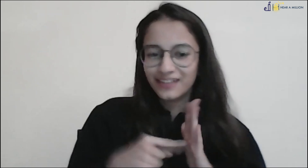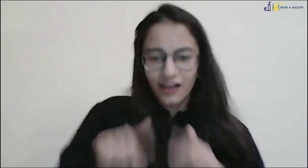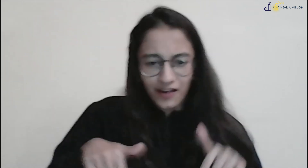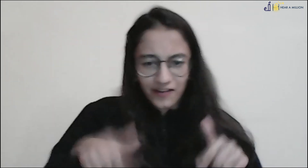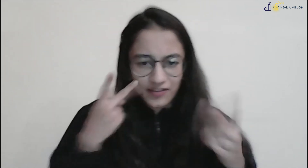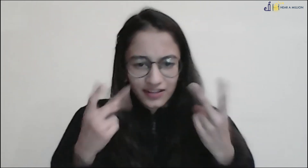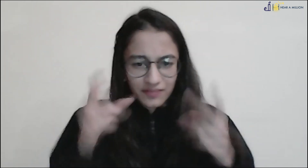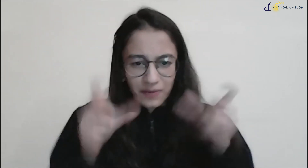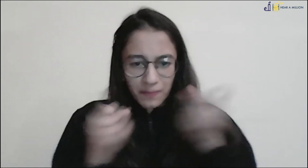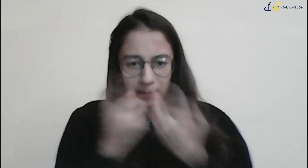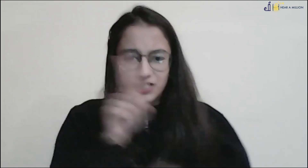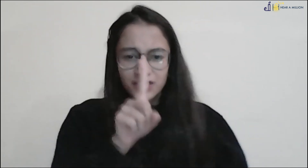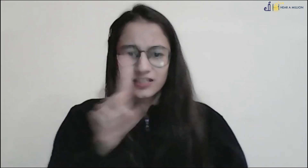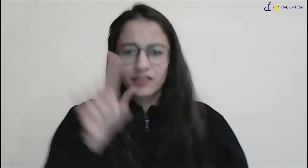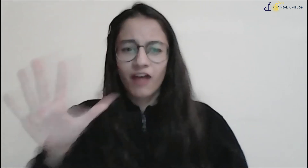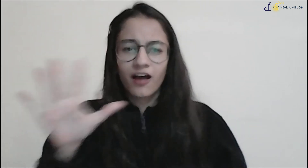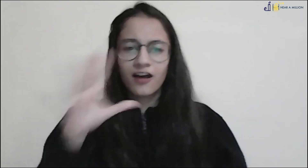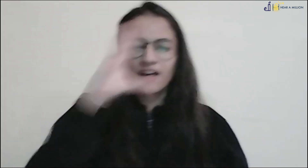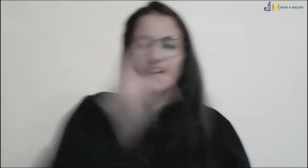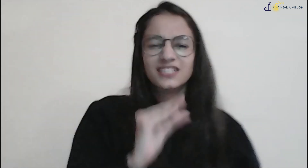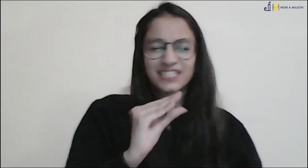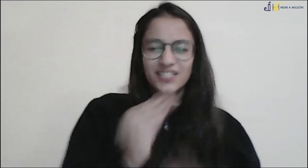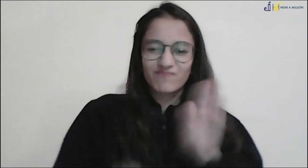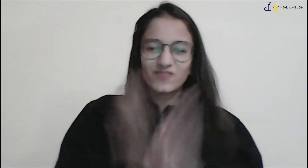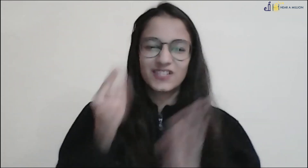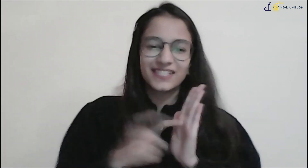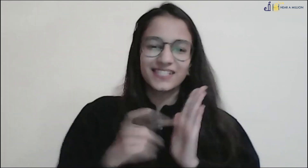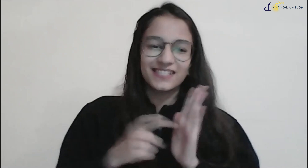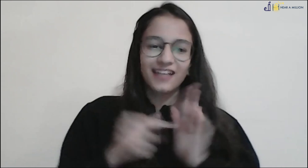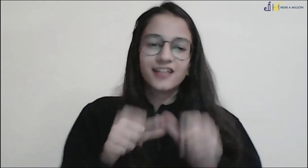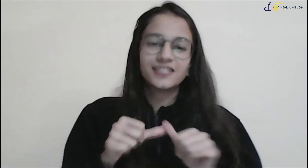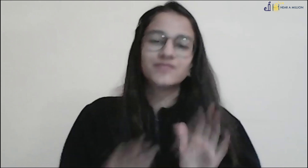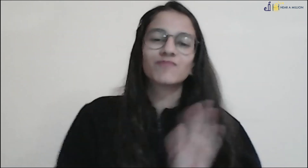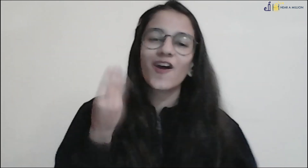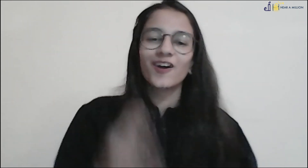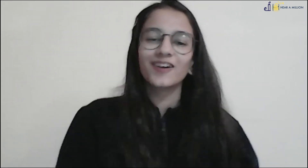Come on. Yeah. I think a lot of people, 115 people